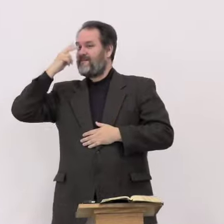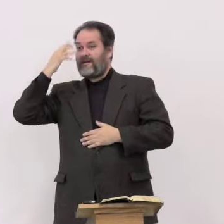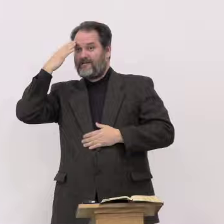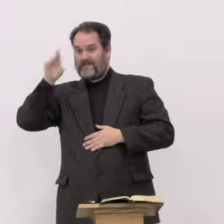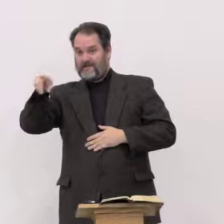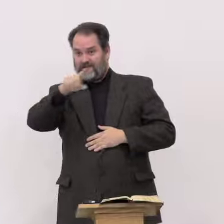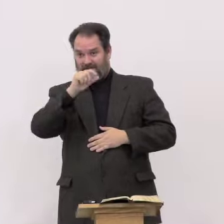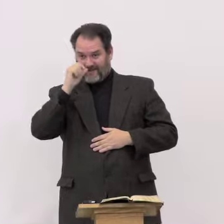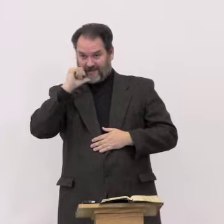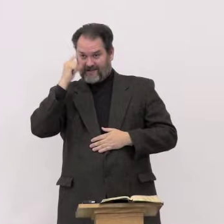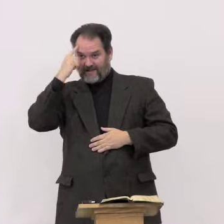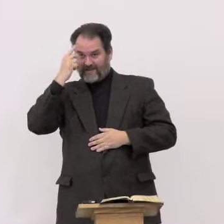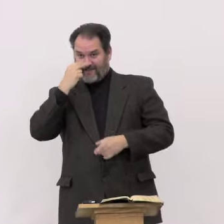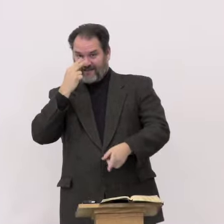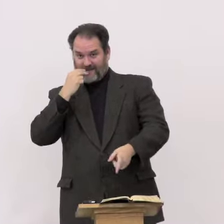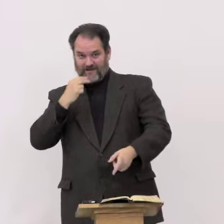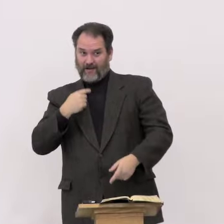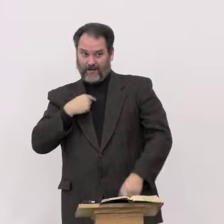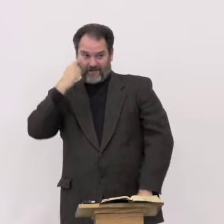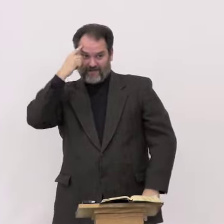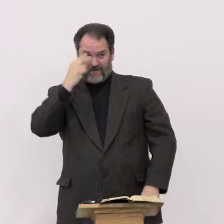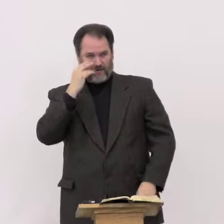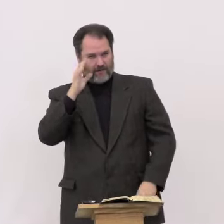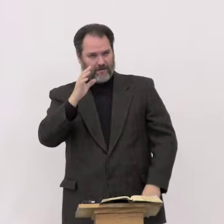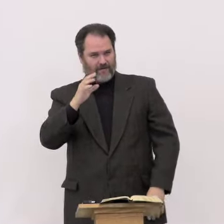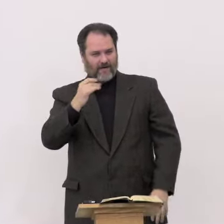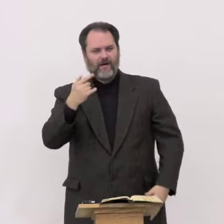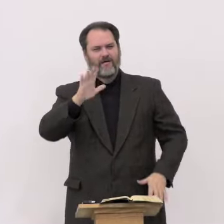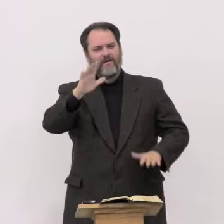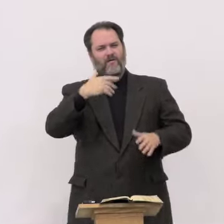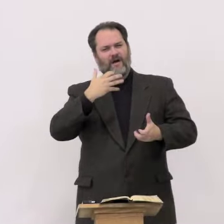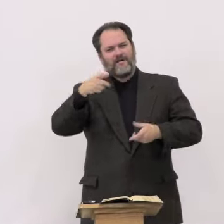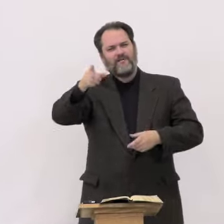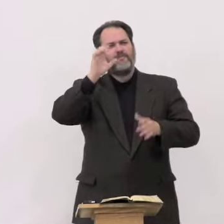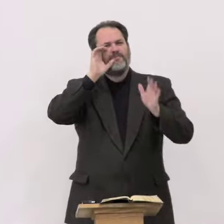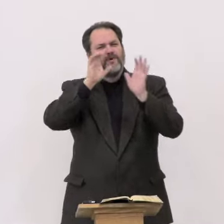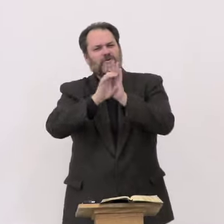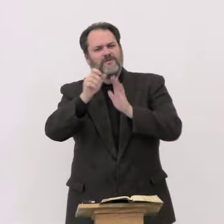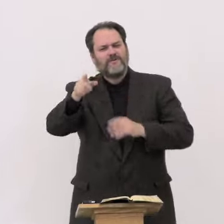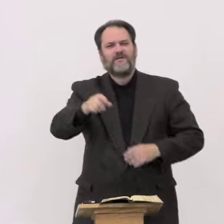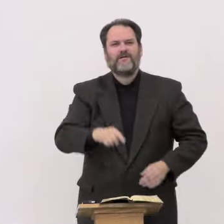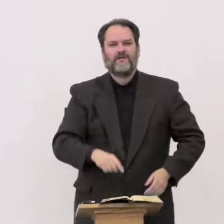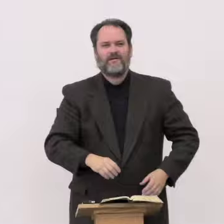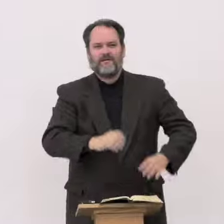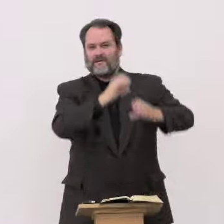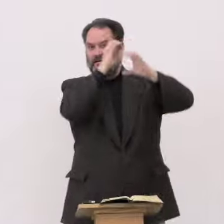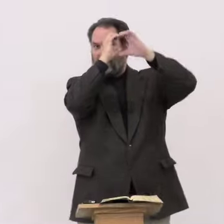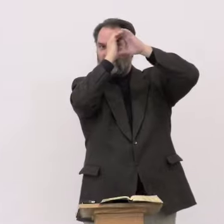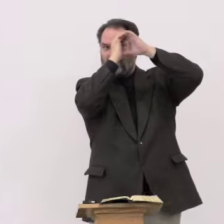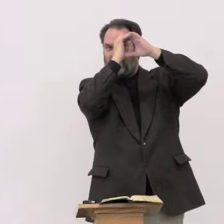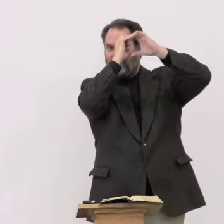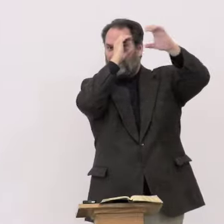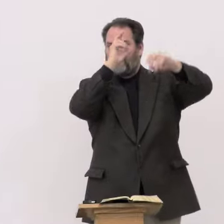kind of funny to think about it. I don't know why you would think it's funny. It's someone with a ginormous log on his